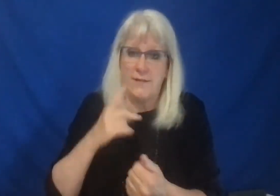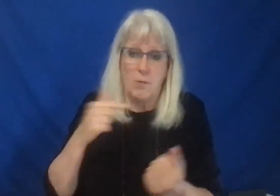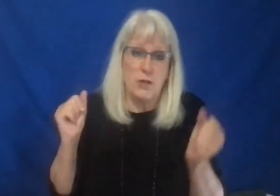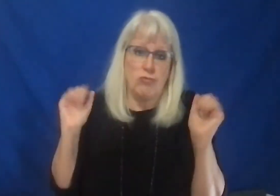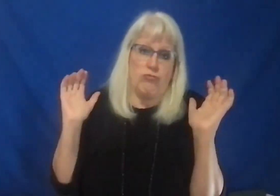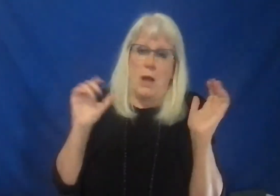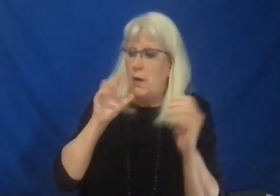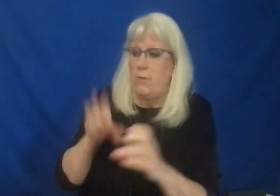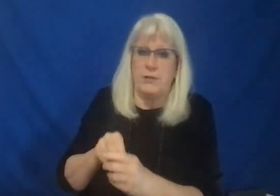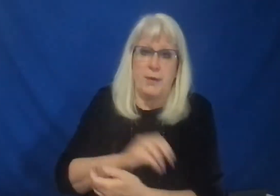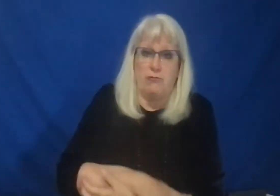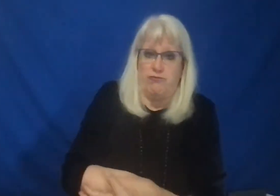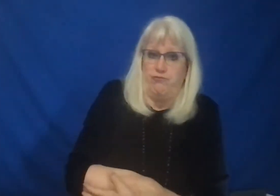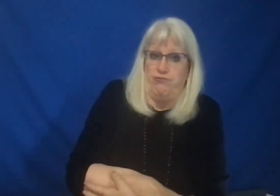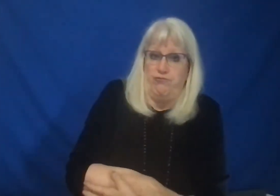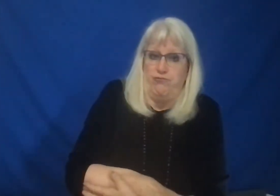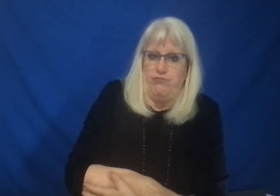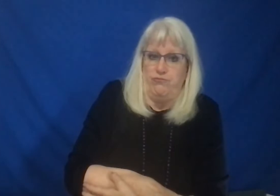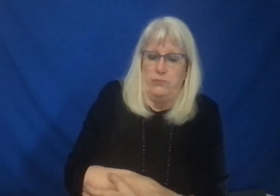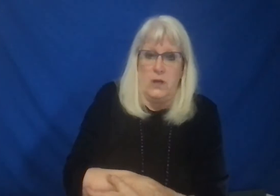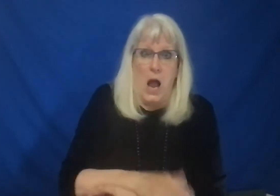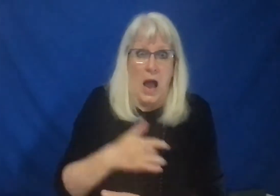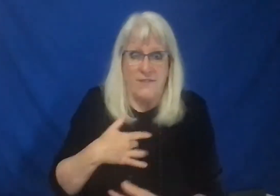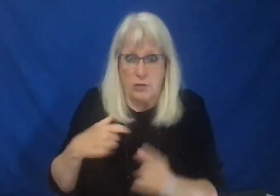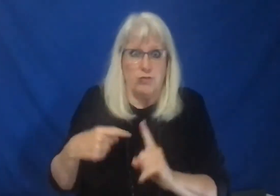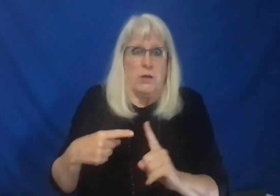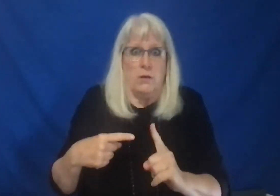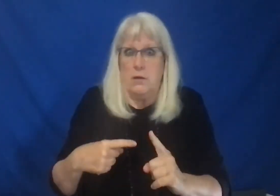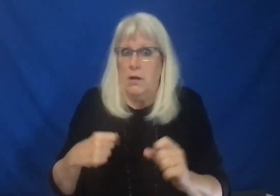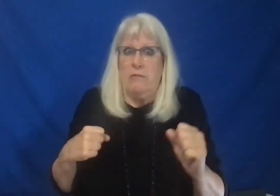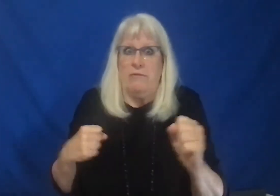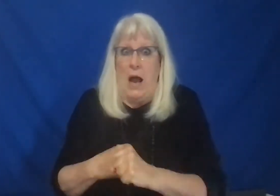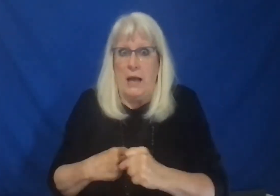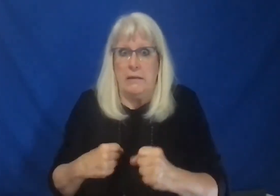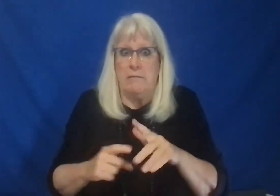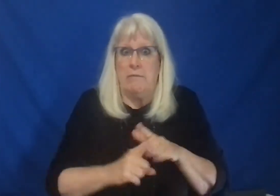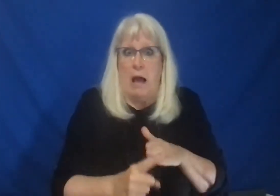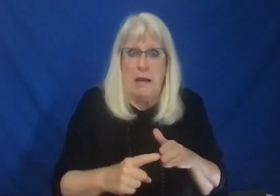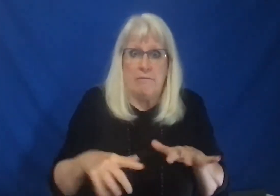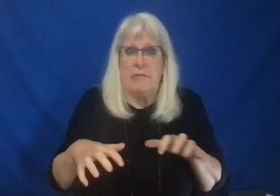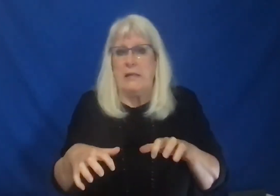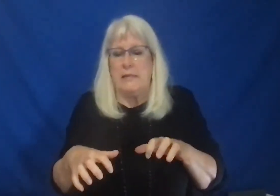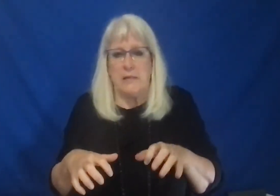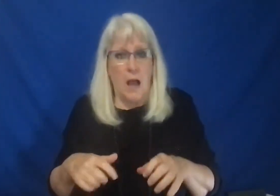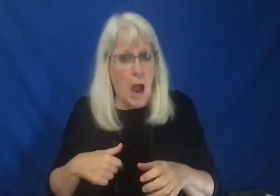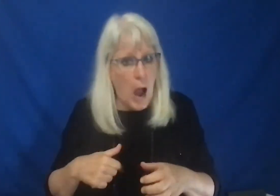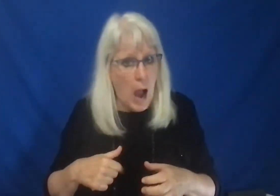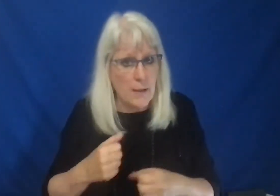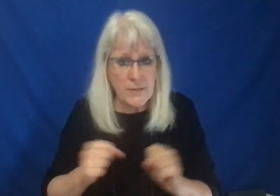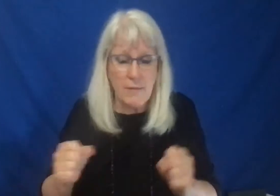because I get fight, flight, or freeze, even though I'm safe and my trust muscle is really strong. I don't speak German. That's an area where